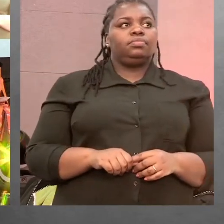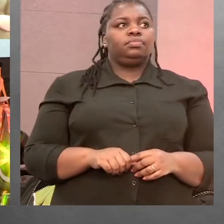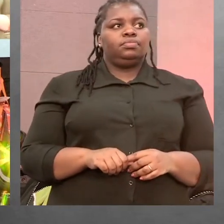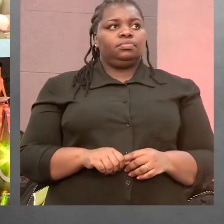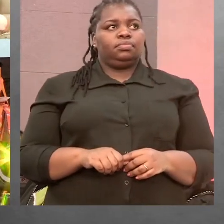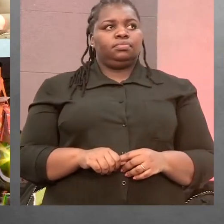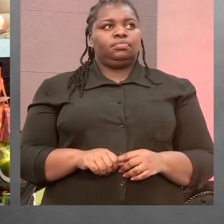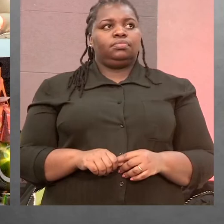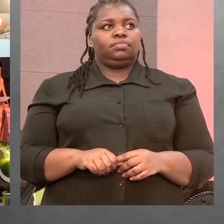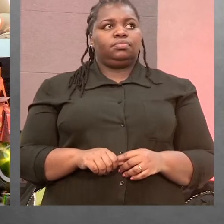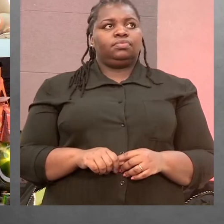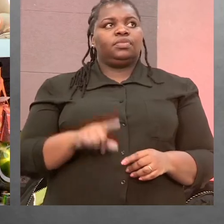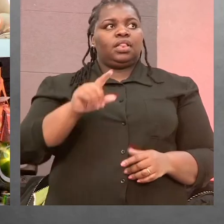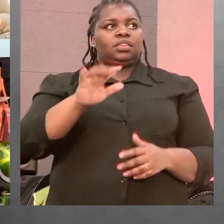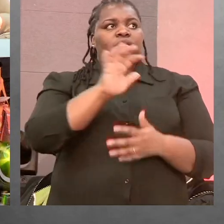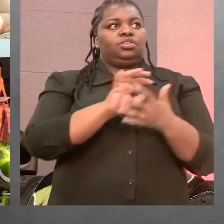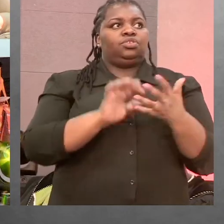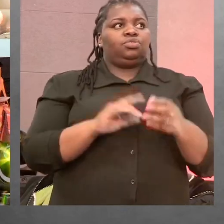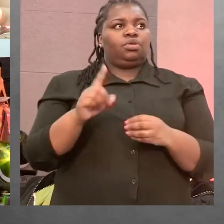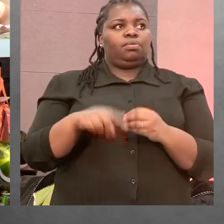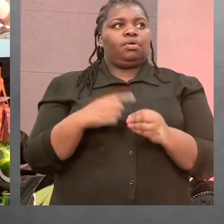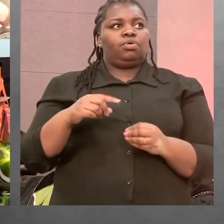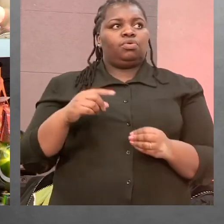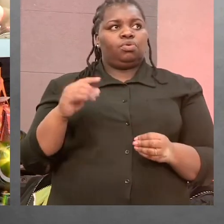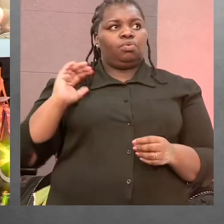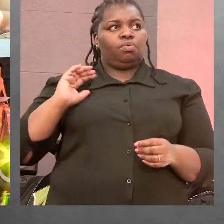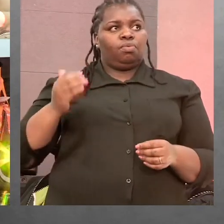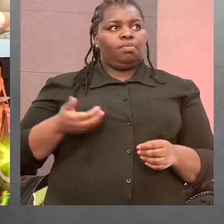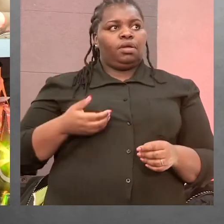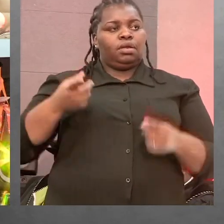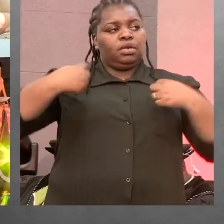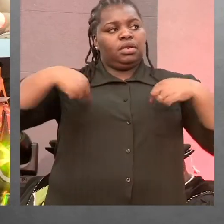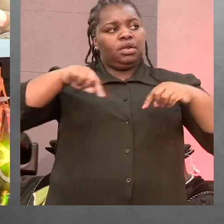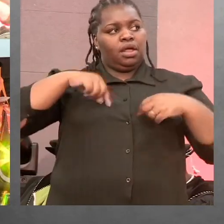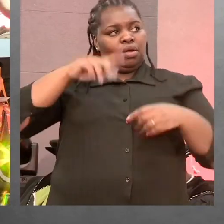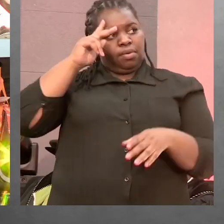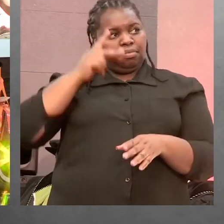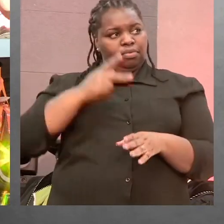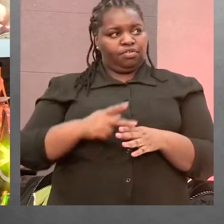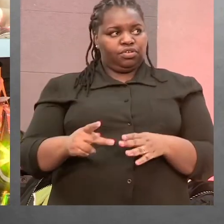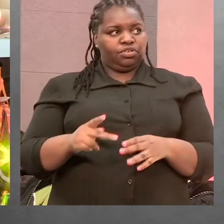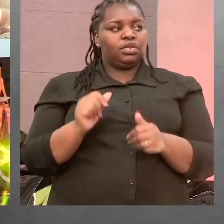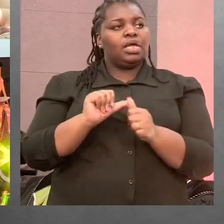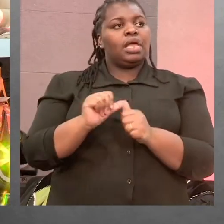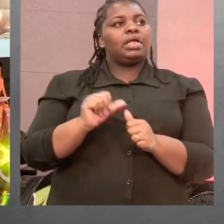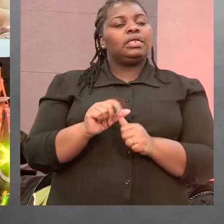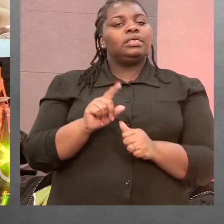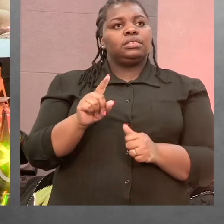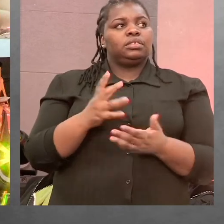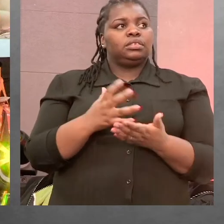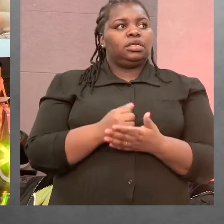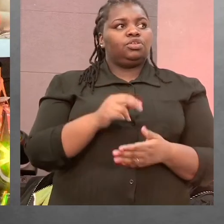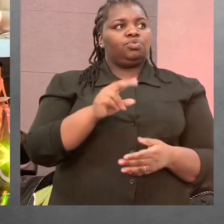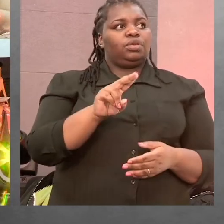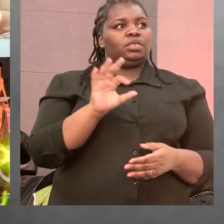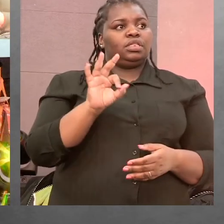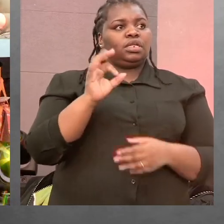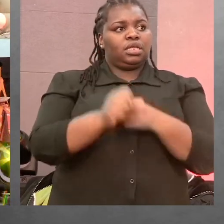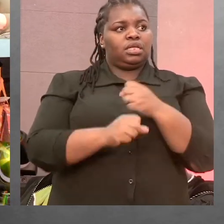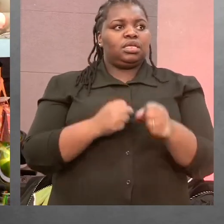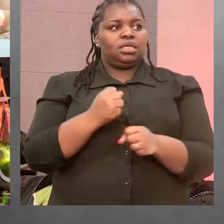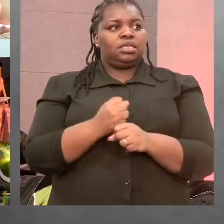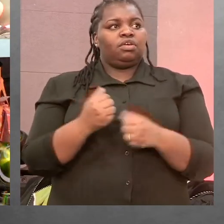The story of women in our profession at least takes 23 years in this country,